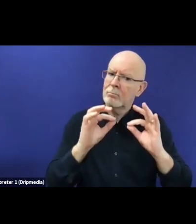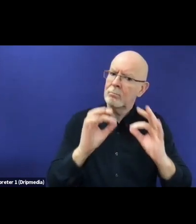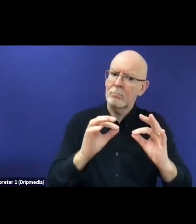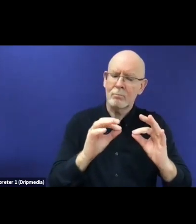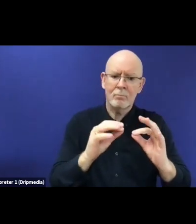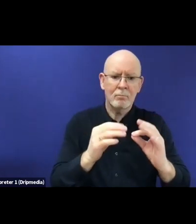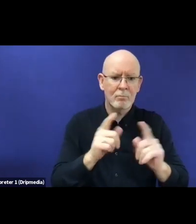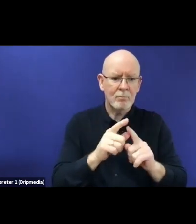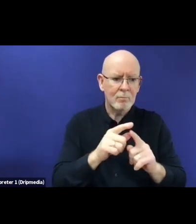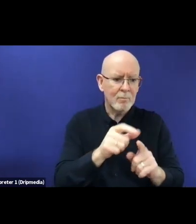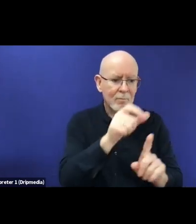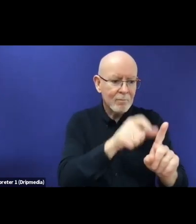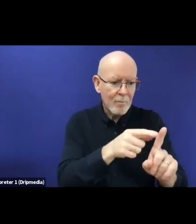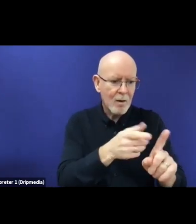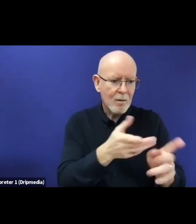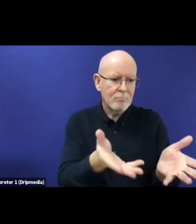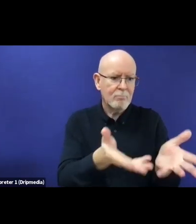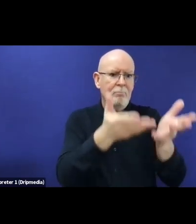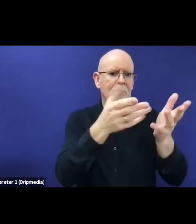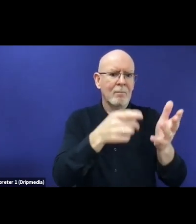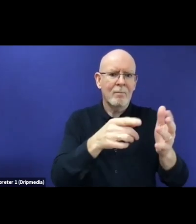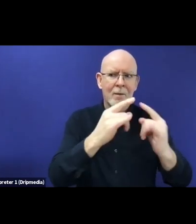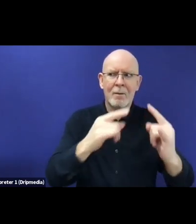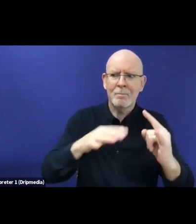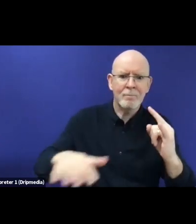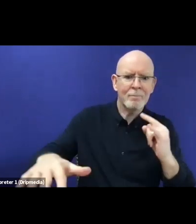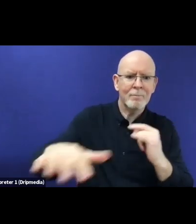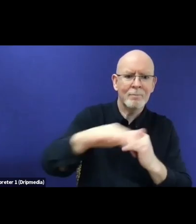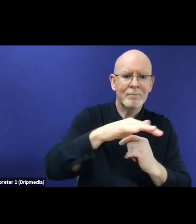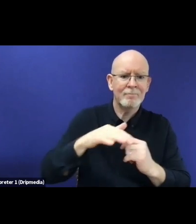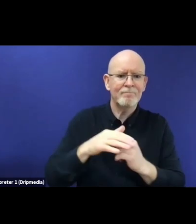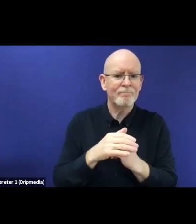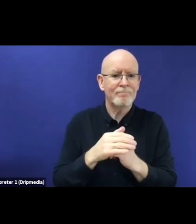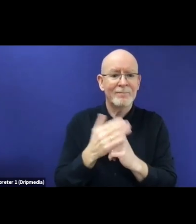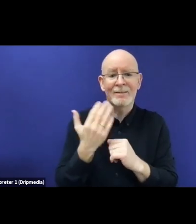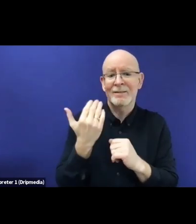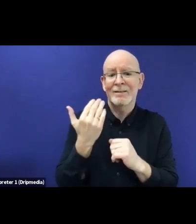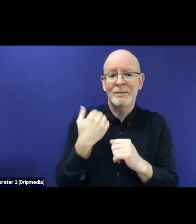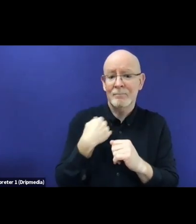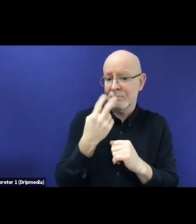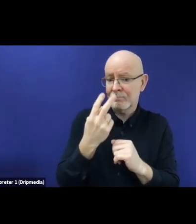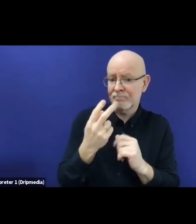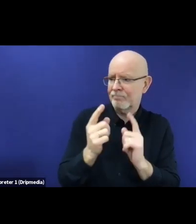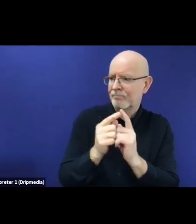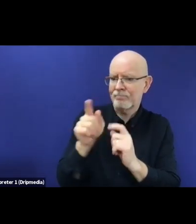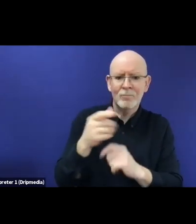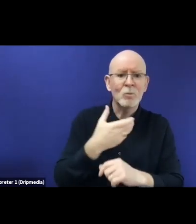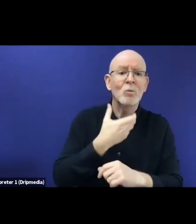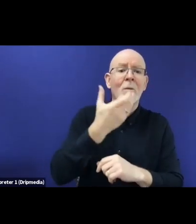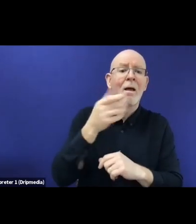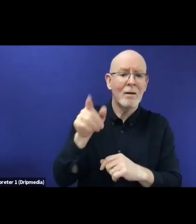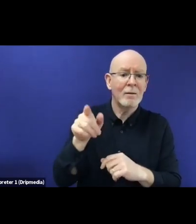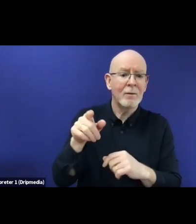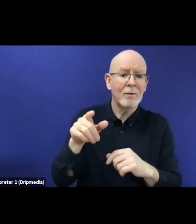received. They're using as a shield to do a lot of